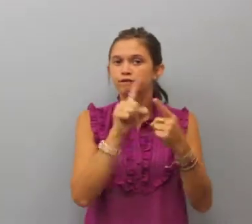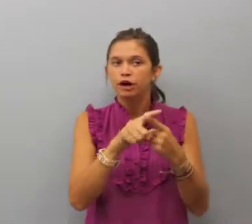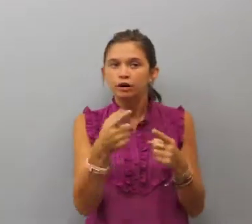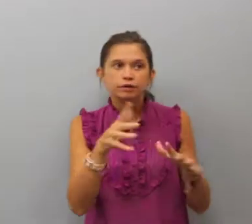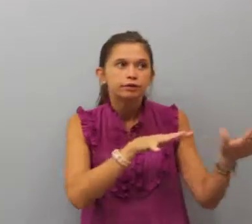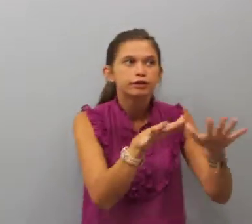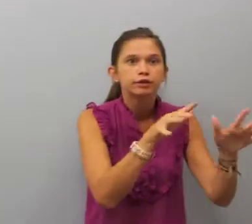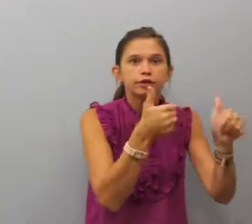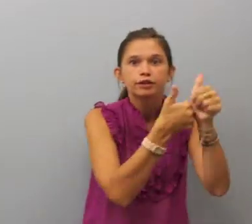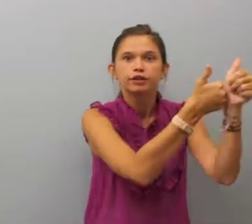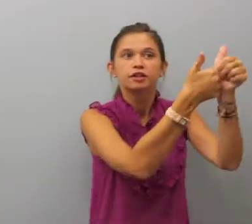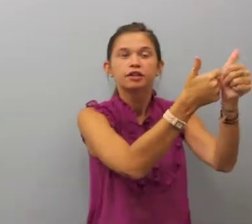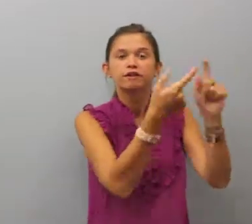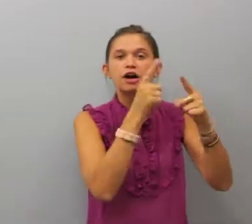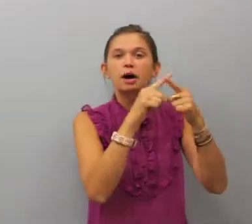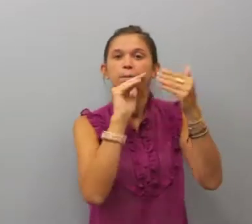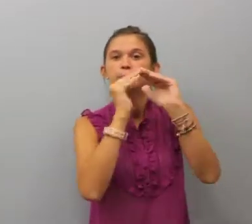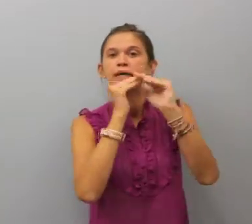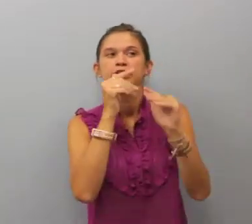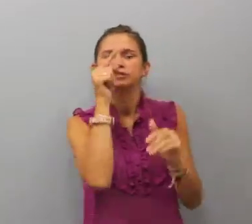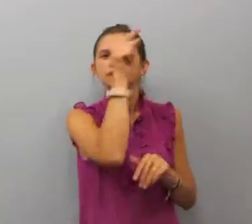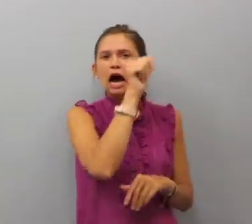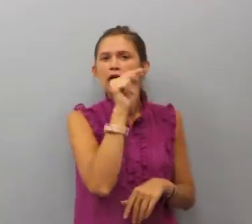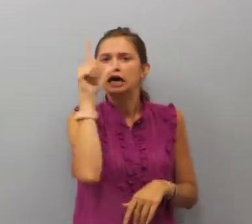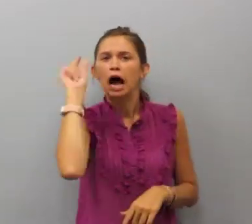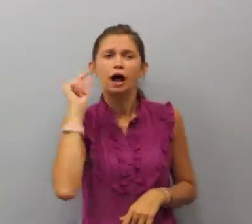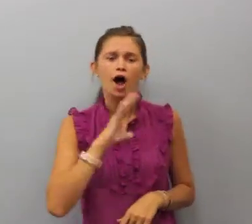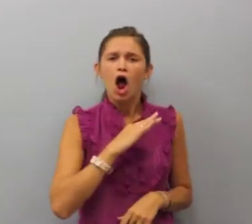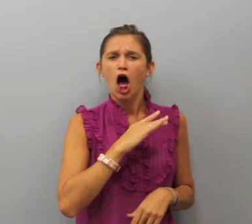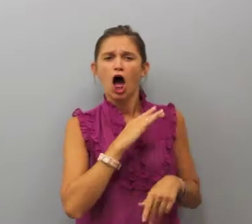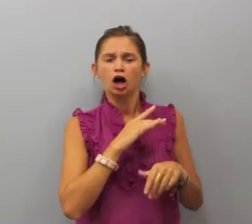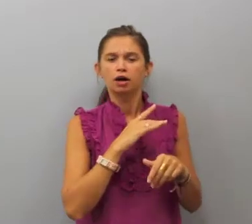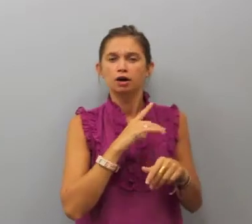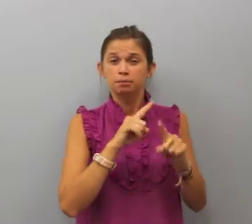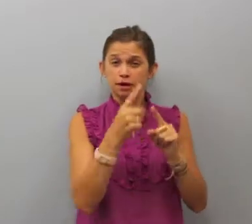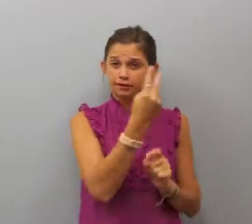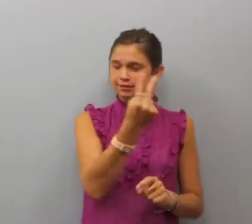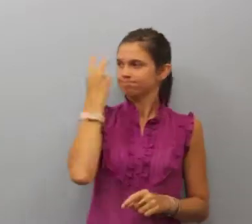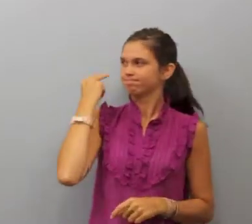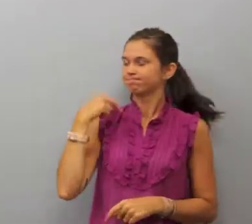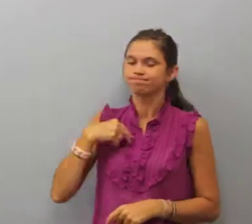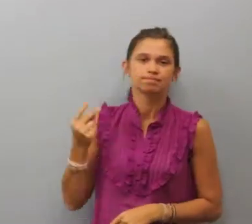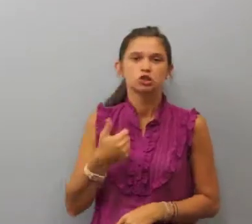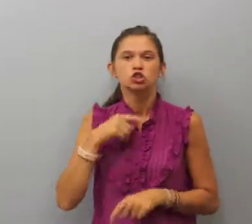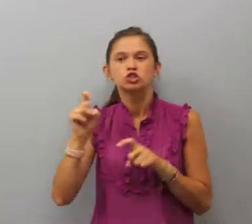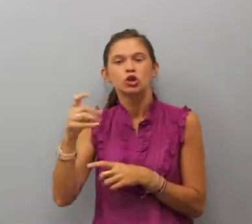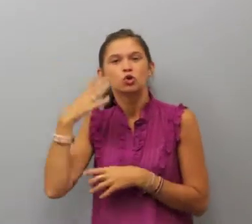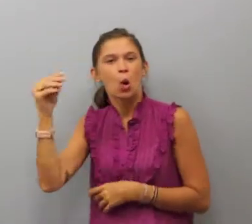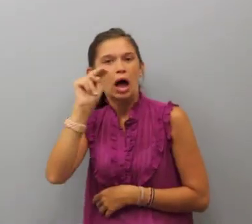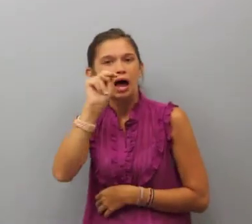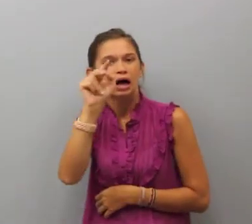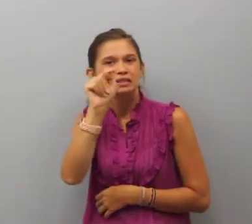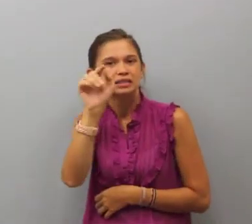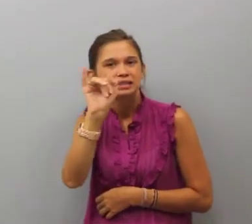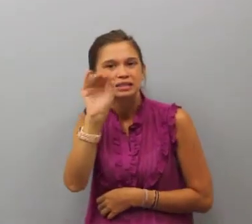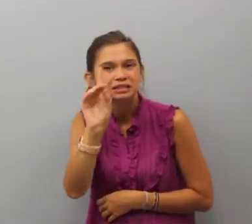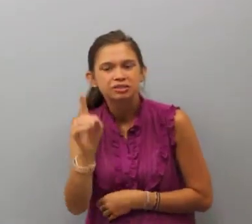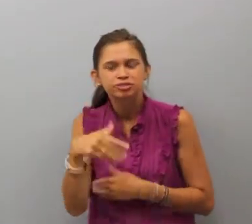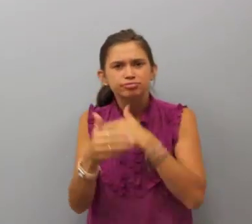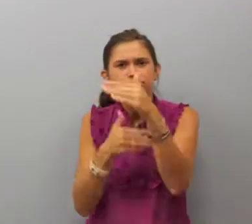for him. And the reason he went is because his friends went. And he realized that was not the best place for him to be. He should have gone